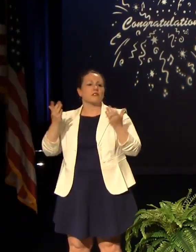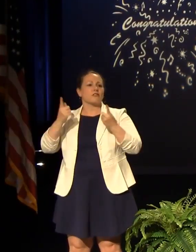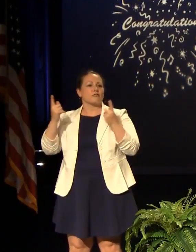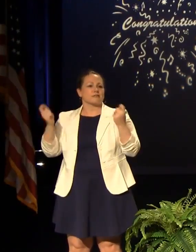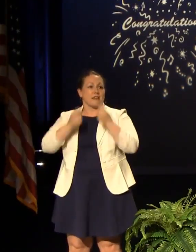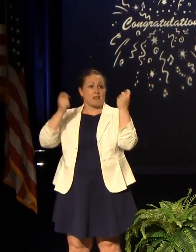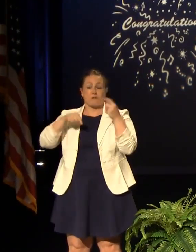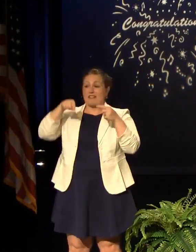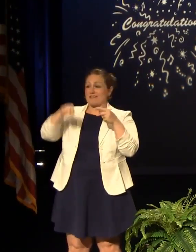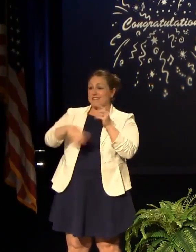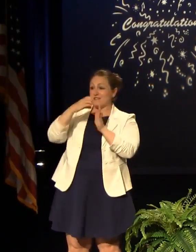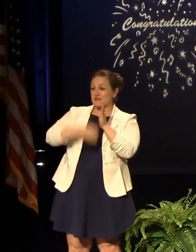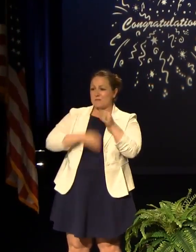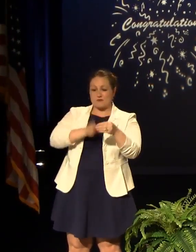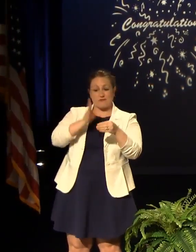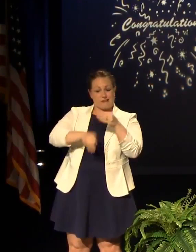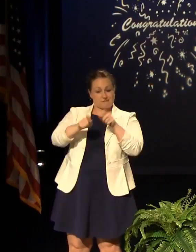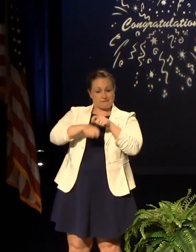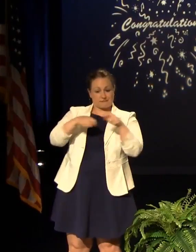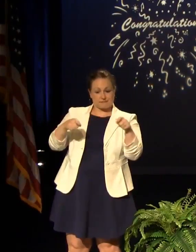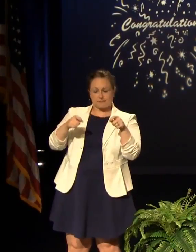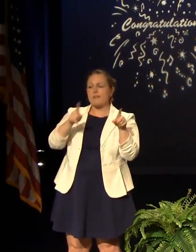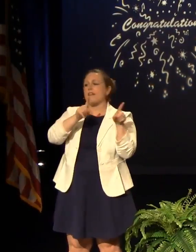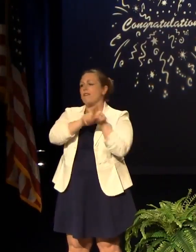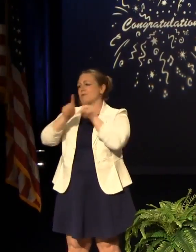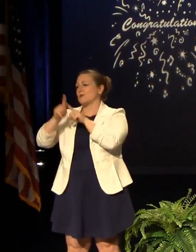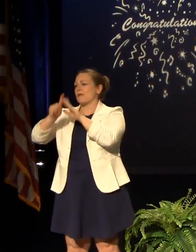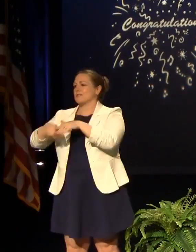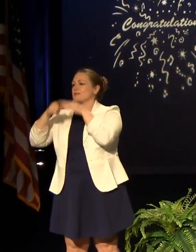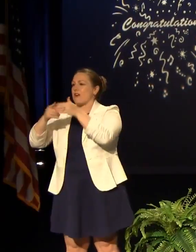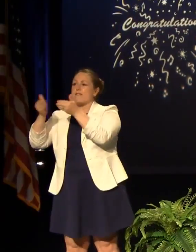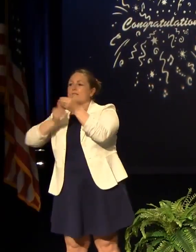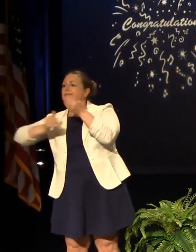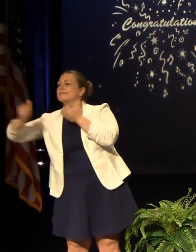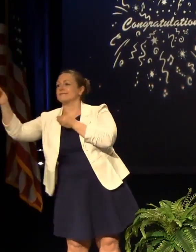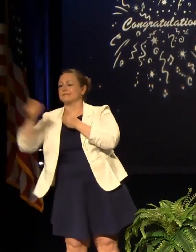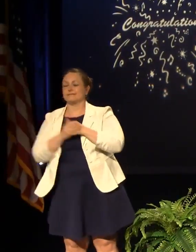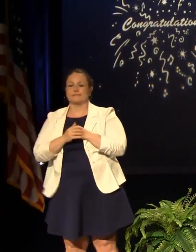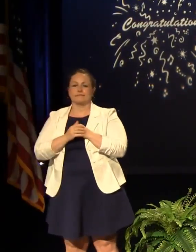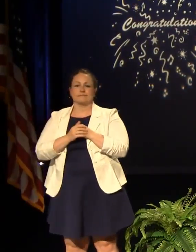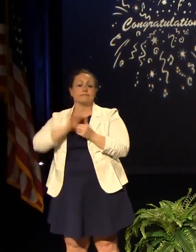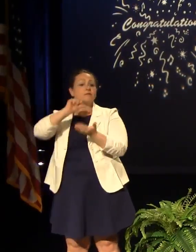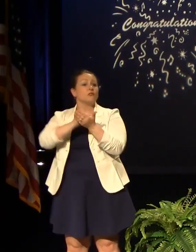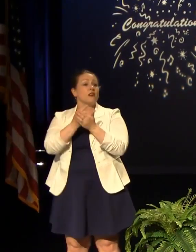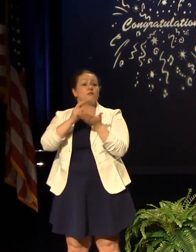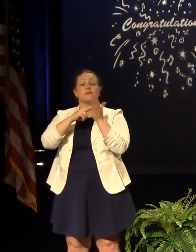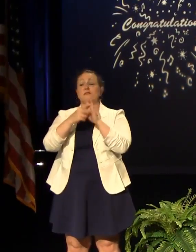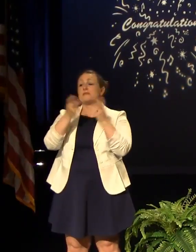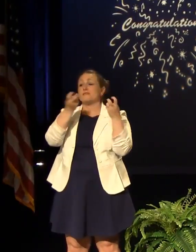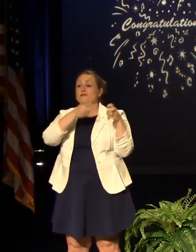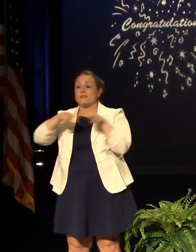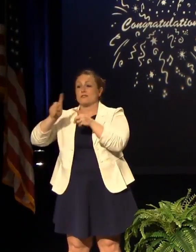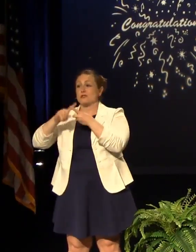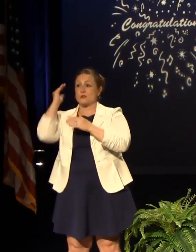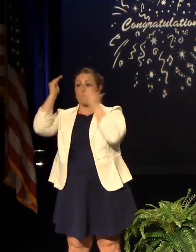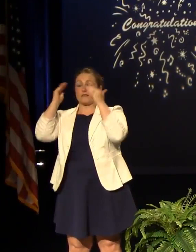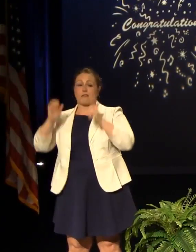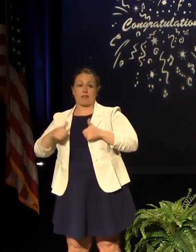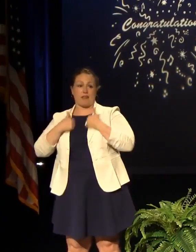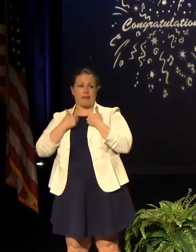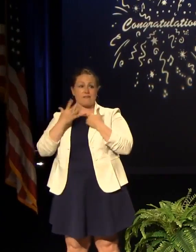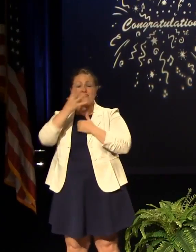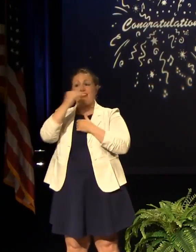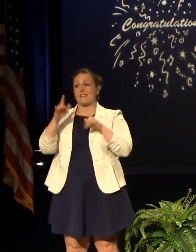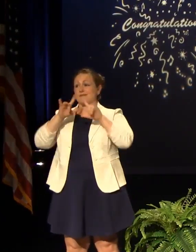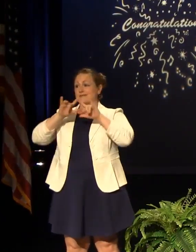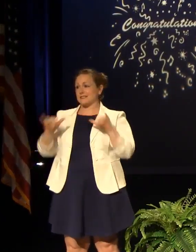lives, but the start of a whole new horizon. Graduation is already a transition into adult life, but it just so happens to coincide